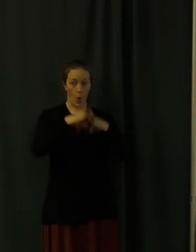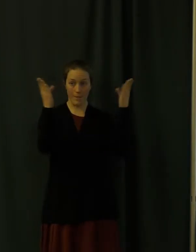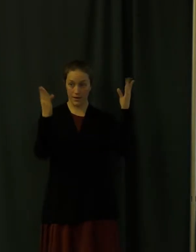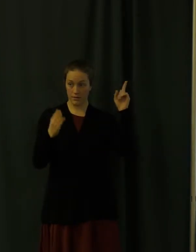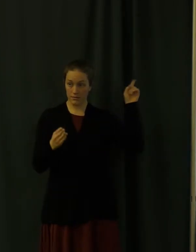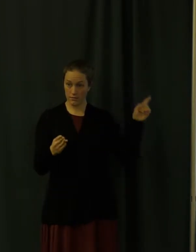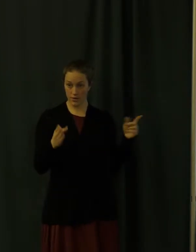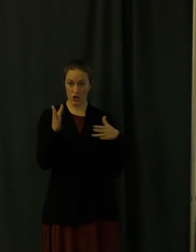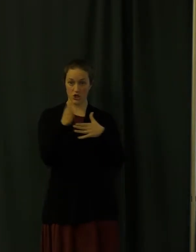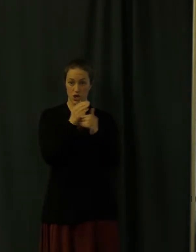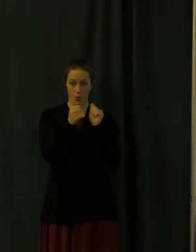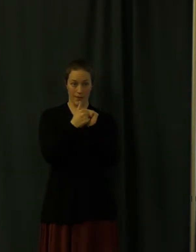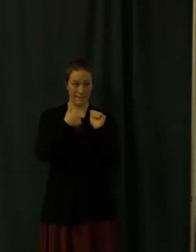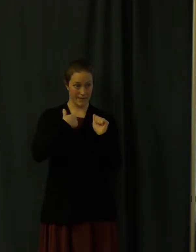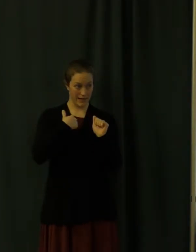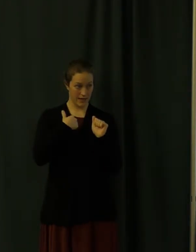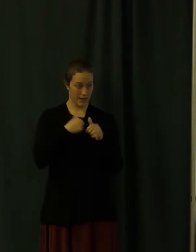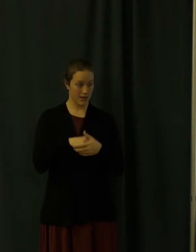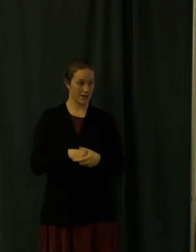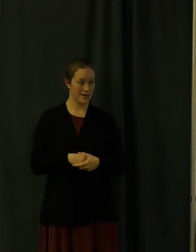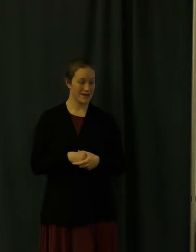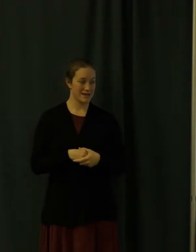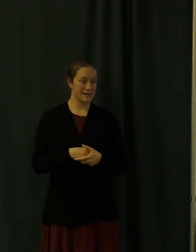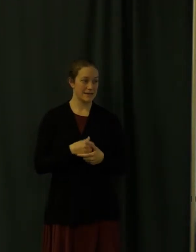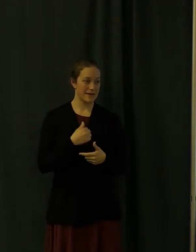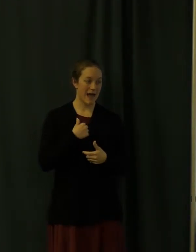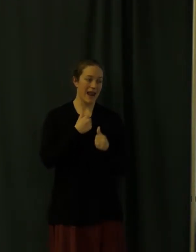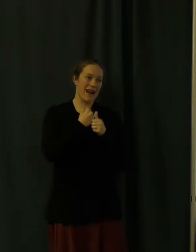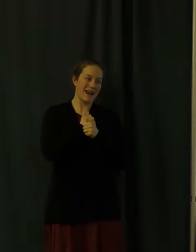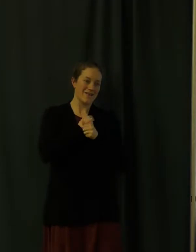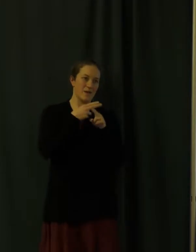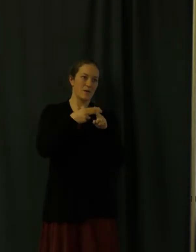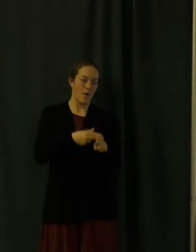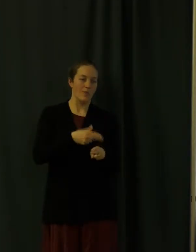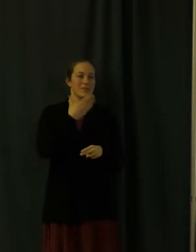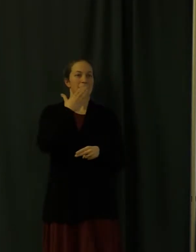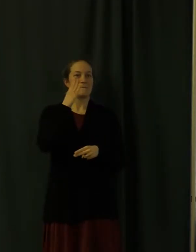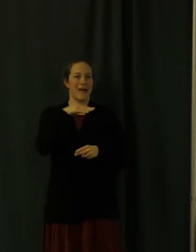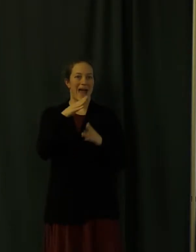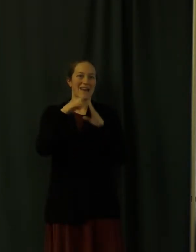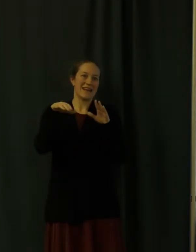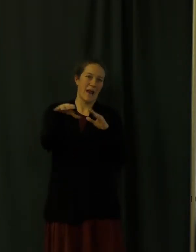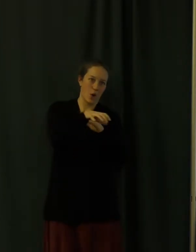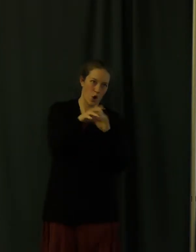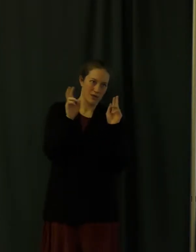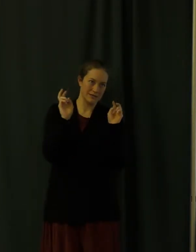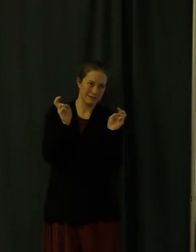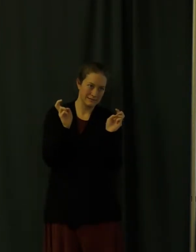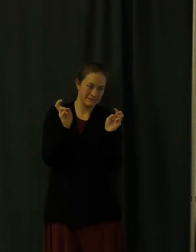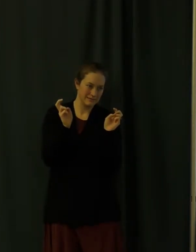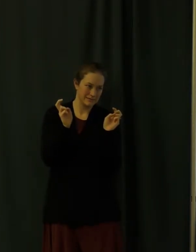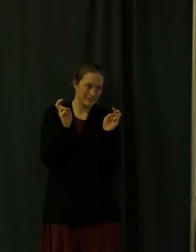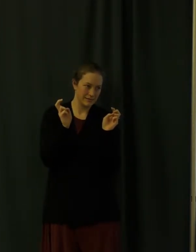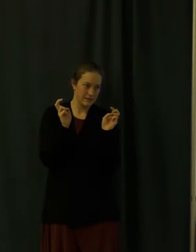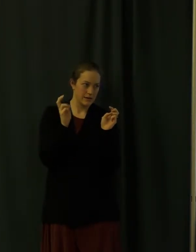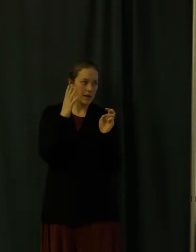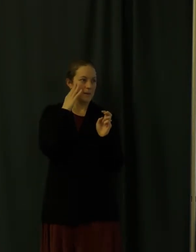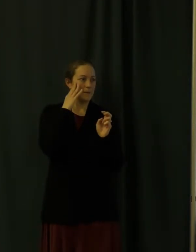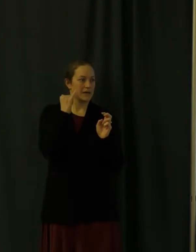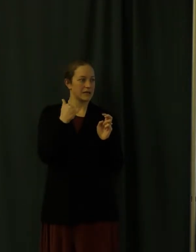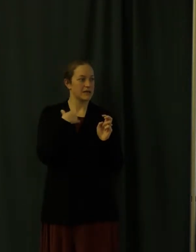to lovingly call it the bad neighborhood of Google Drive. Okay? I always talk about